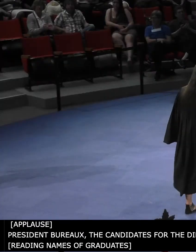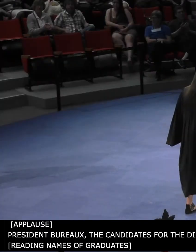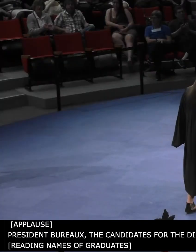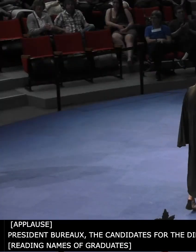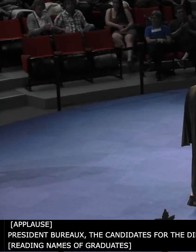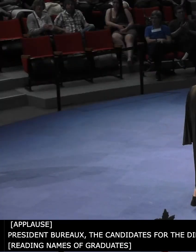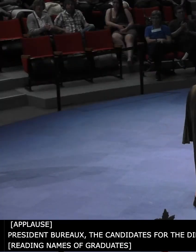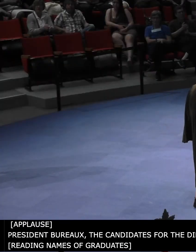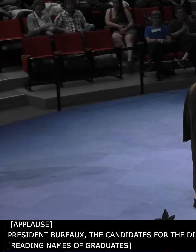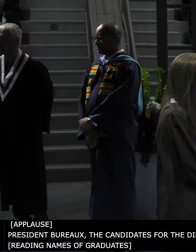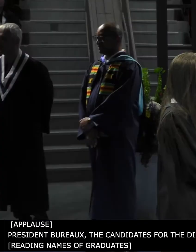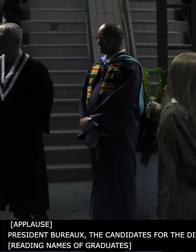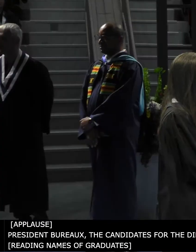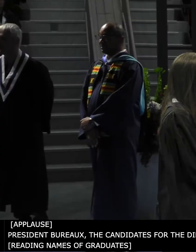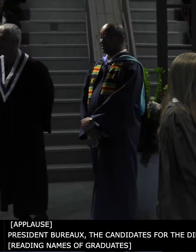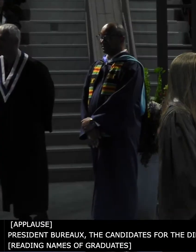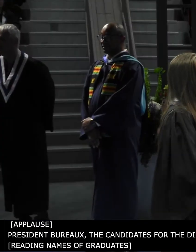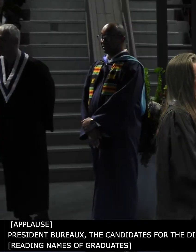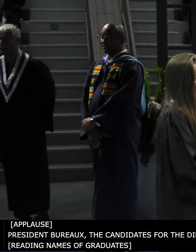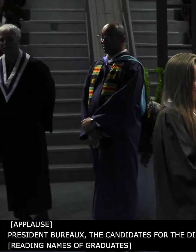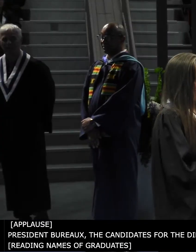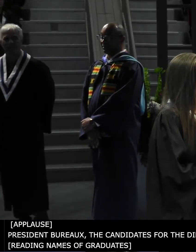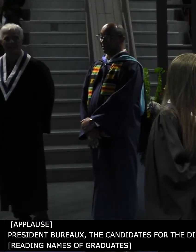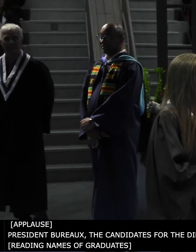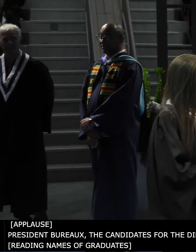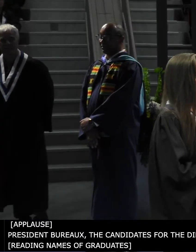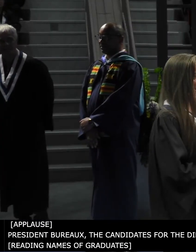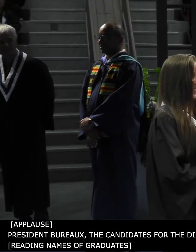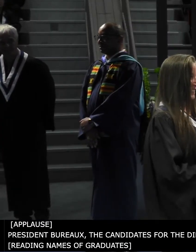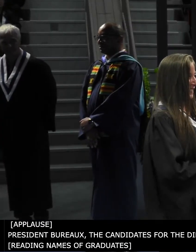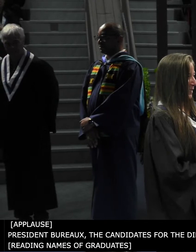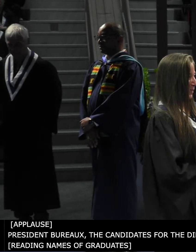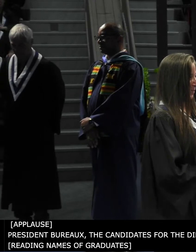Congratulations. Thank you. Coming to work tomorrow or what?